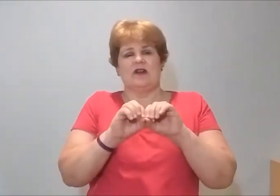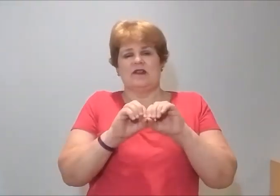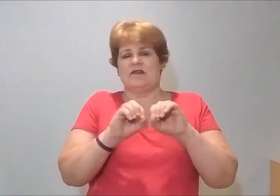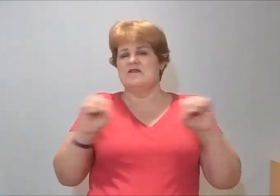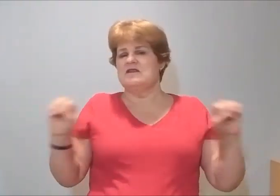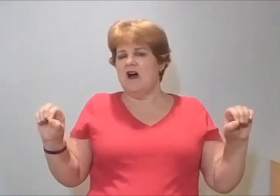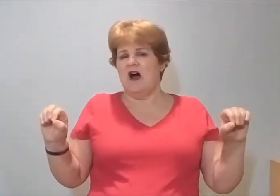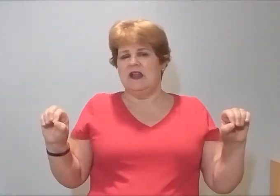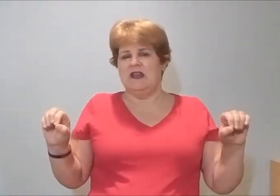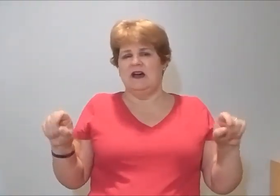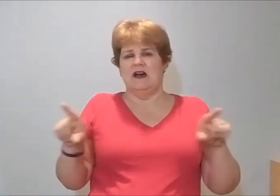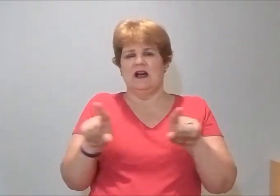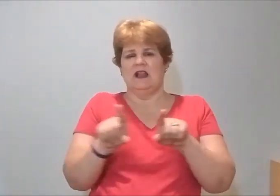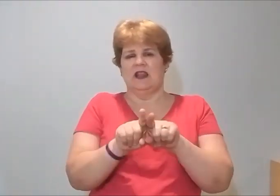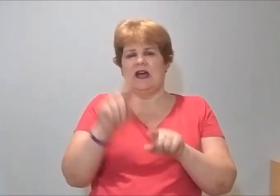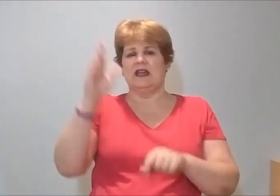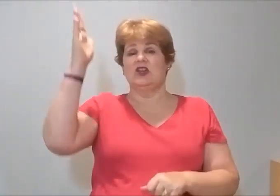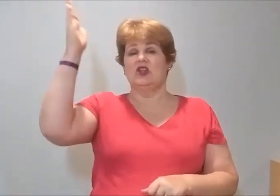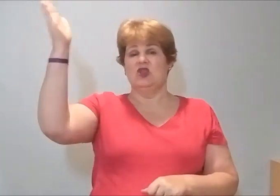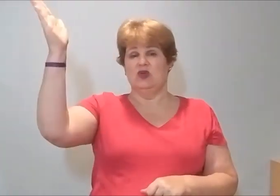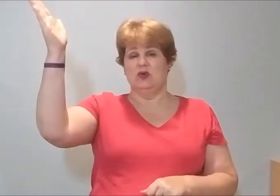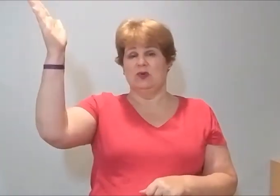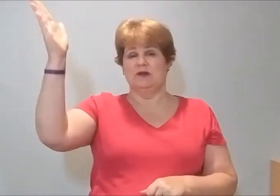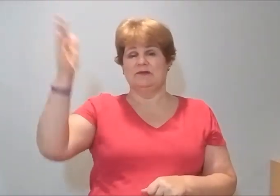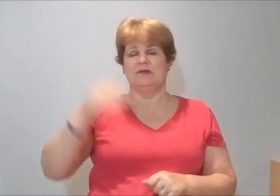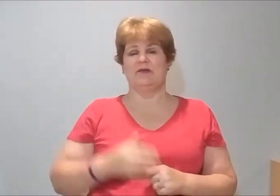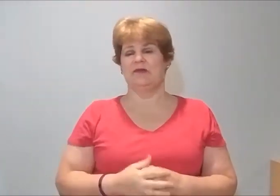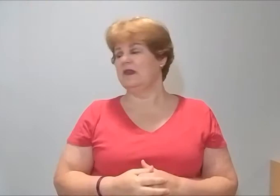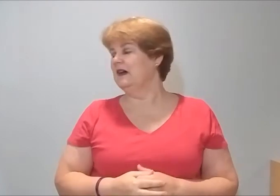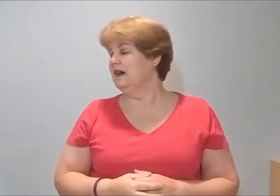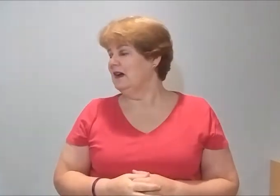is none like you.